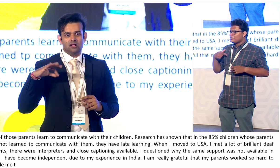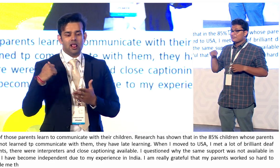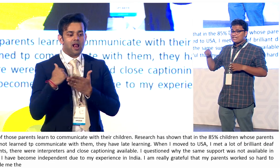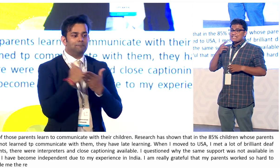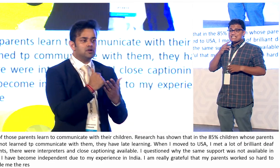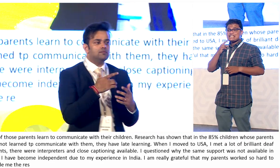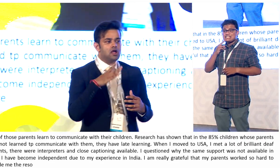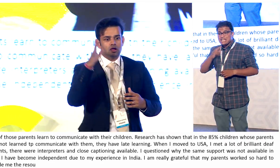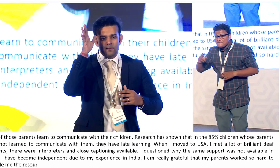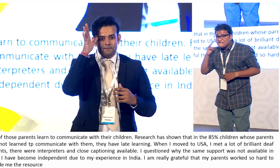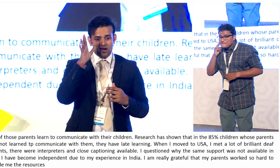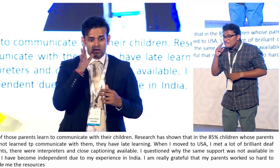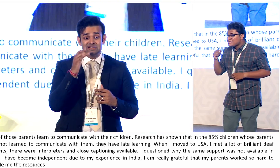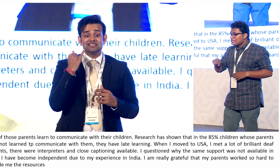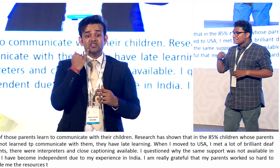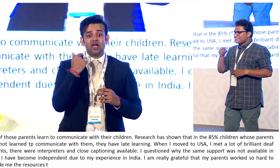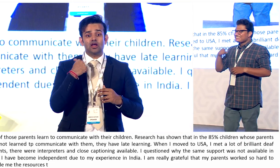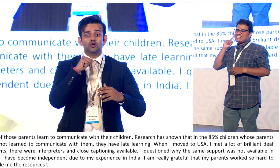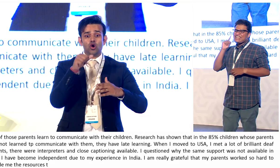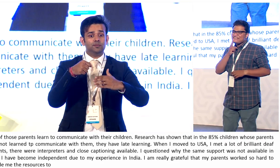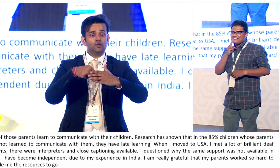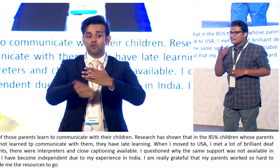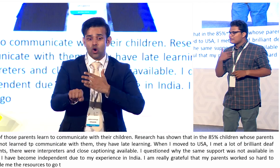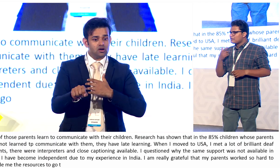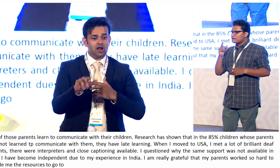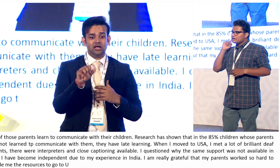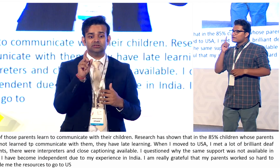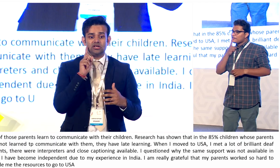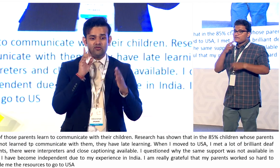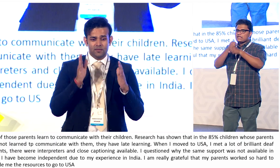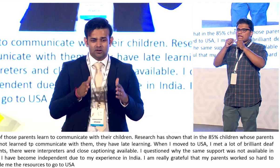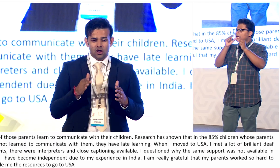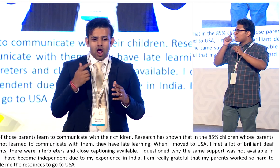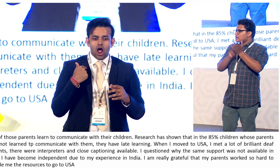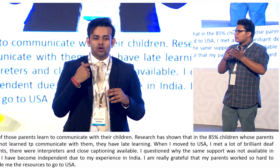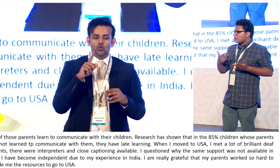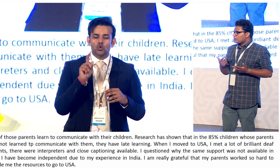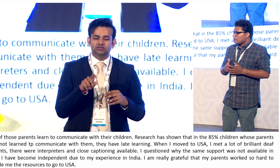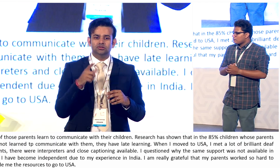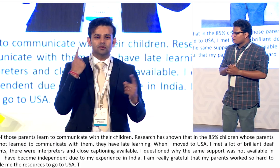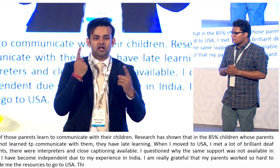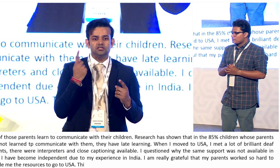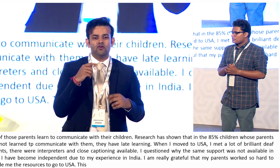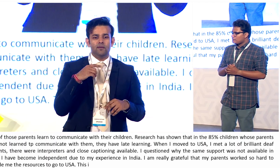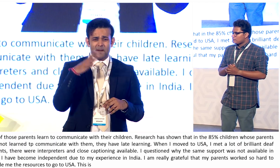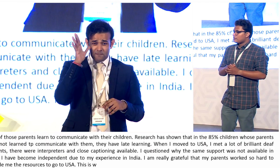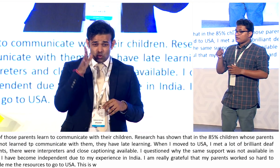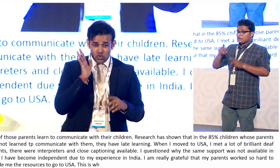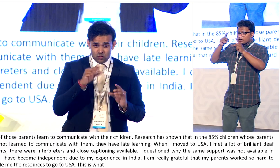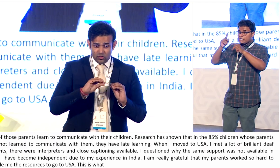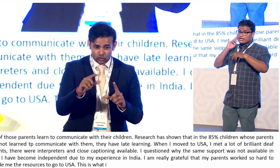deaf gain. They use this term in the United States, deaf gain. Had I not been born as a deaf